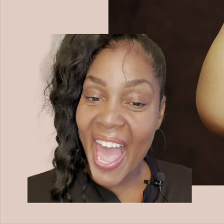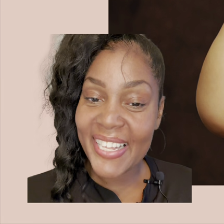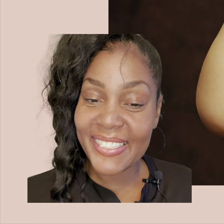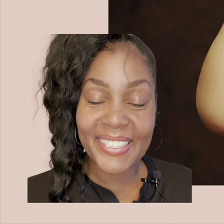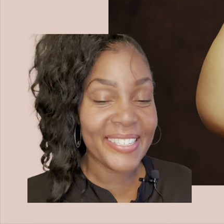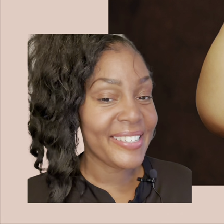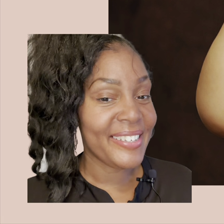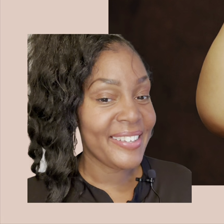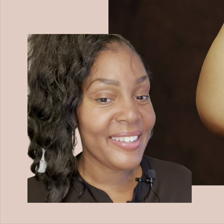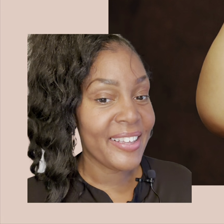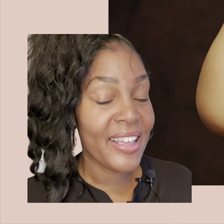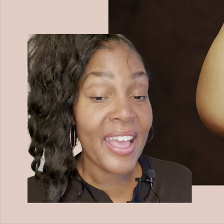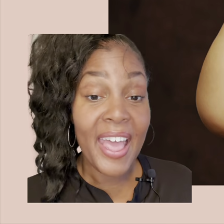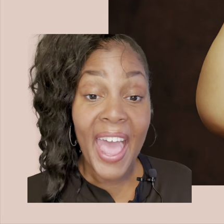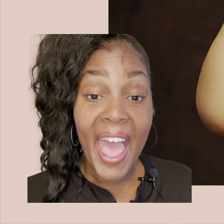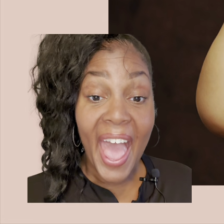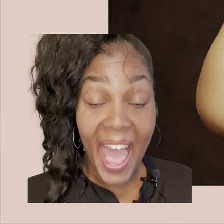Hat.